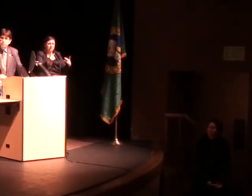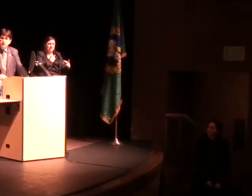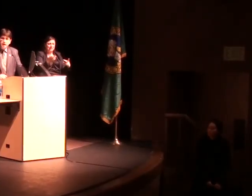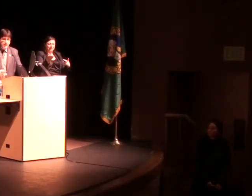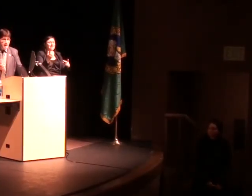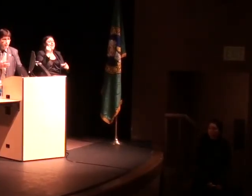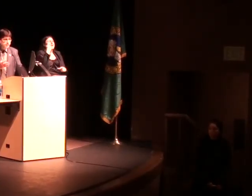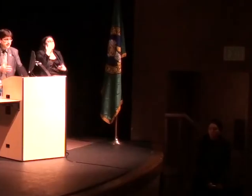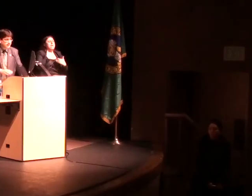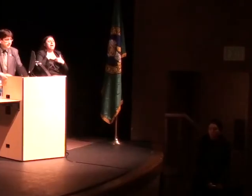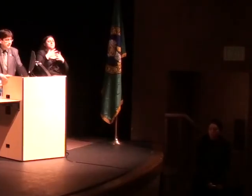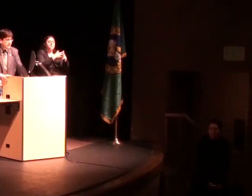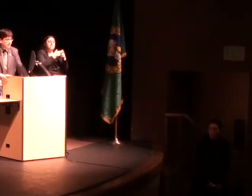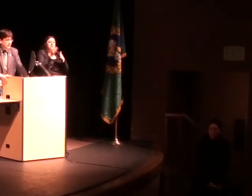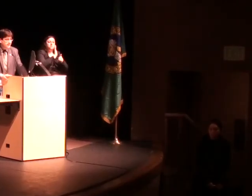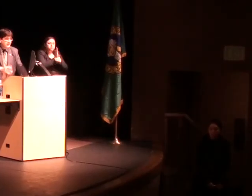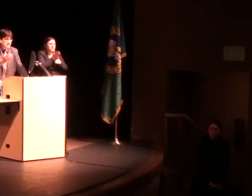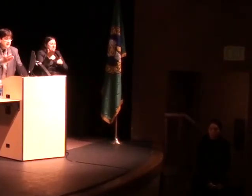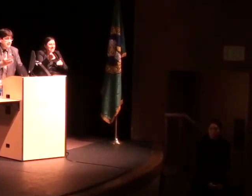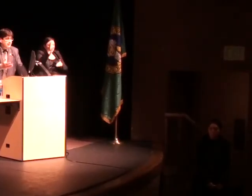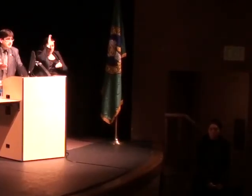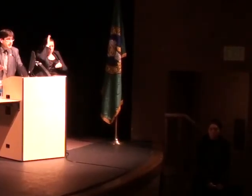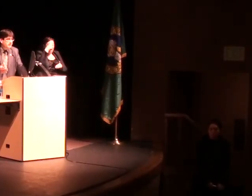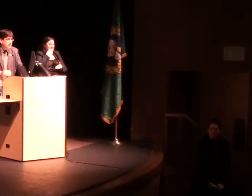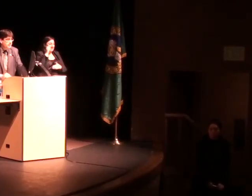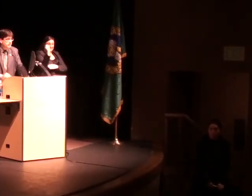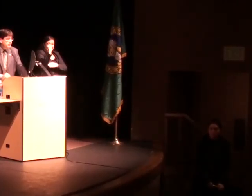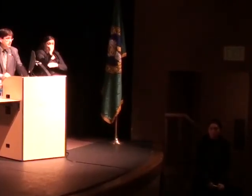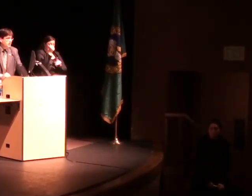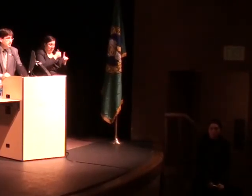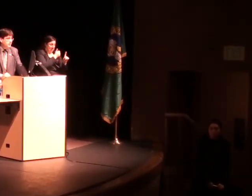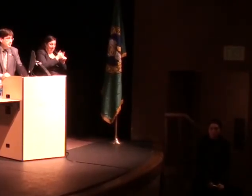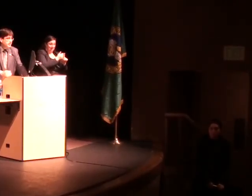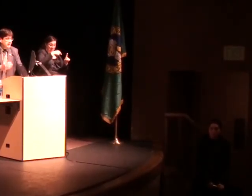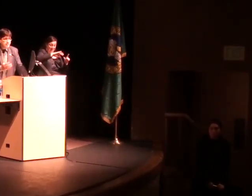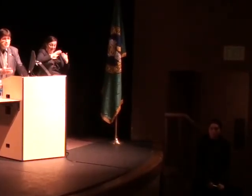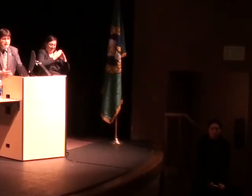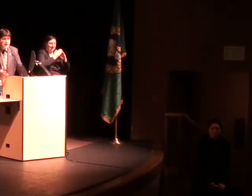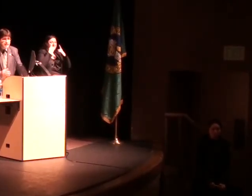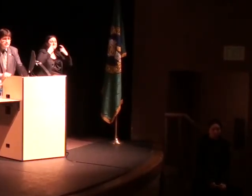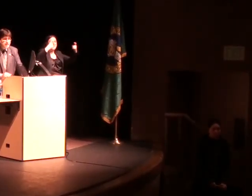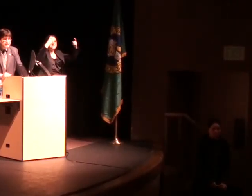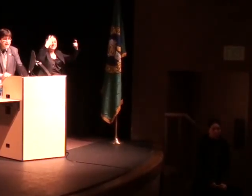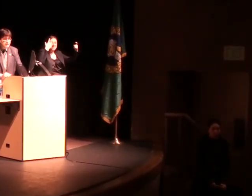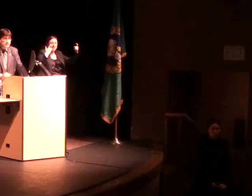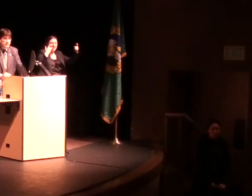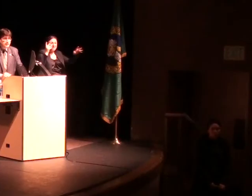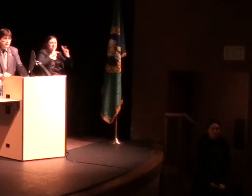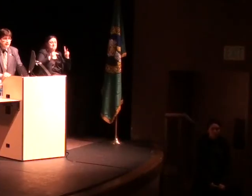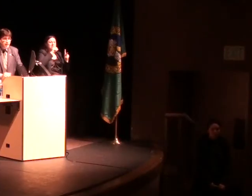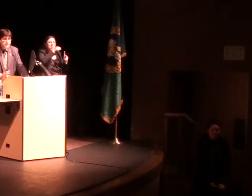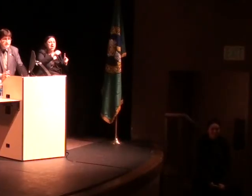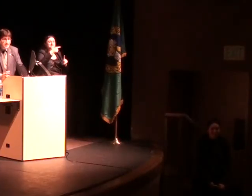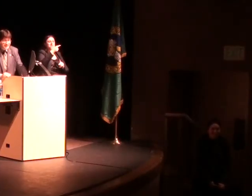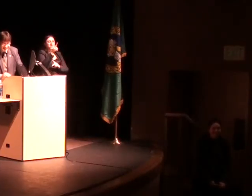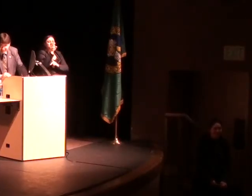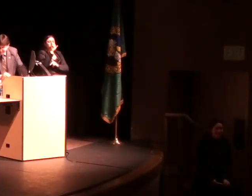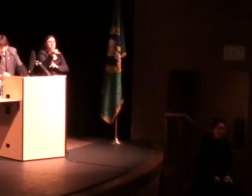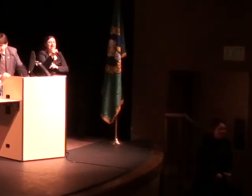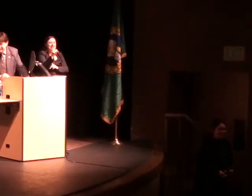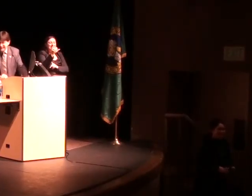in Cuba, and I always say here that Seattle is very famous in Cuba because everybody likes Grey's Anatomy. And we